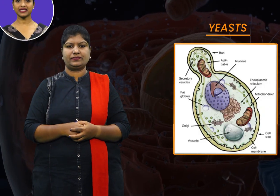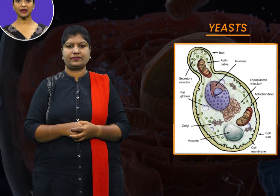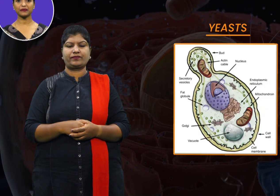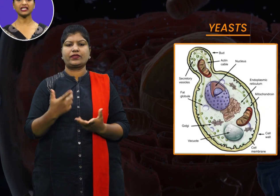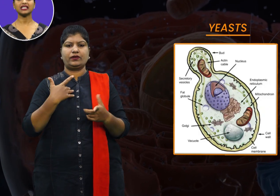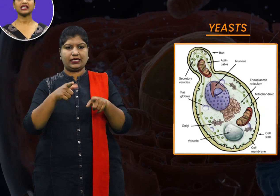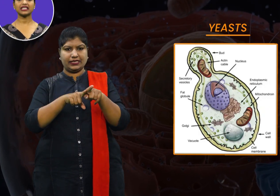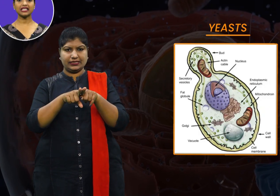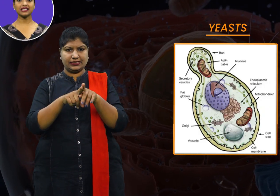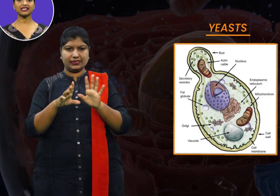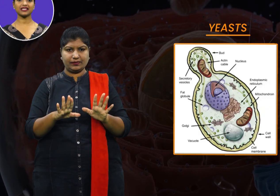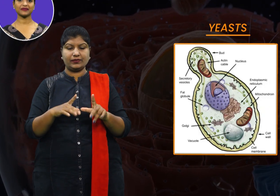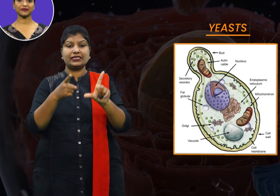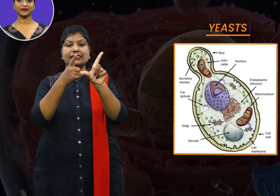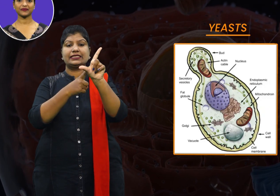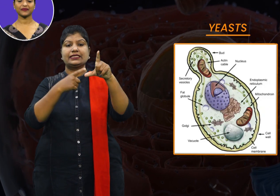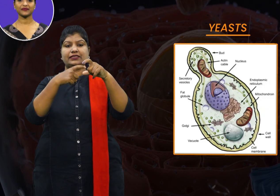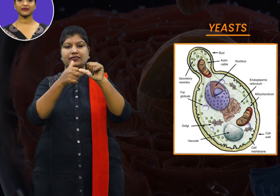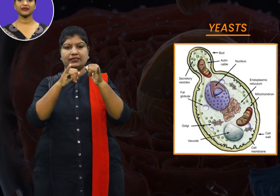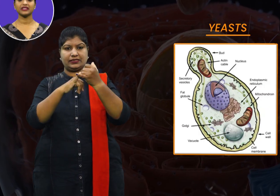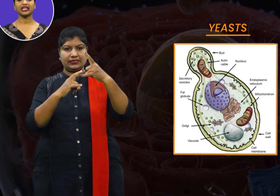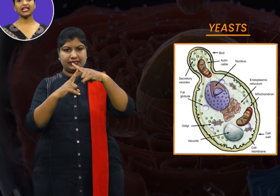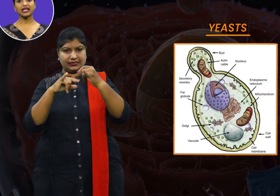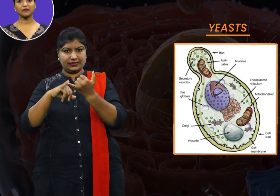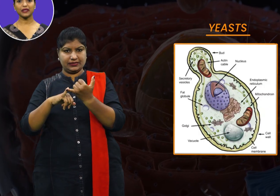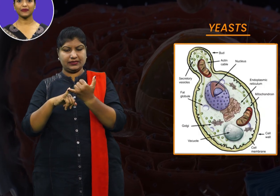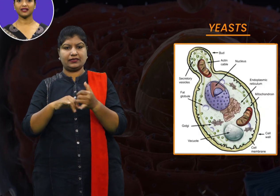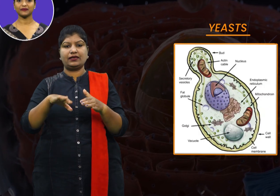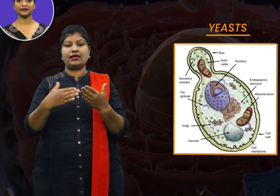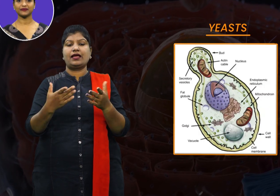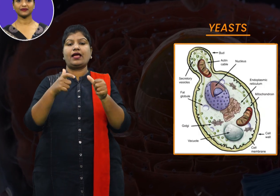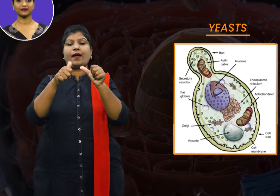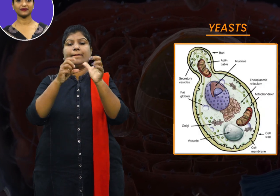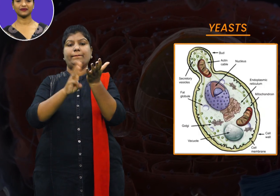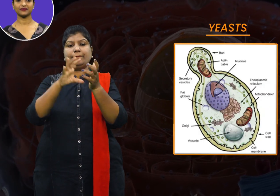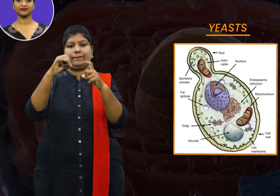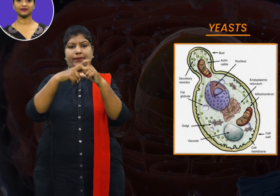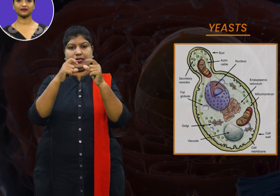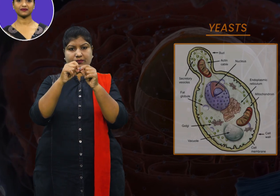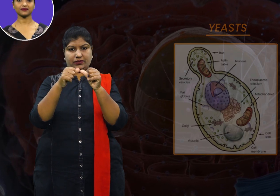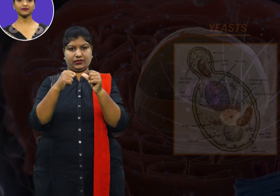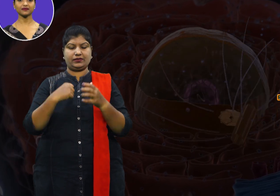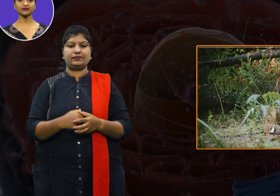For example, yeasts and amoeba.